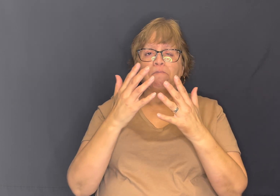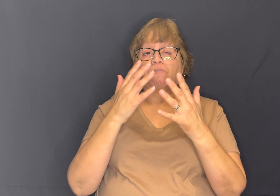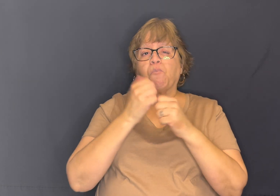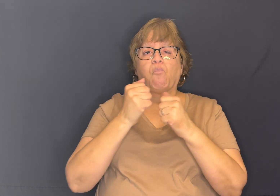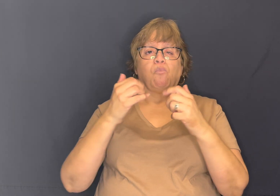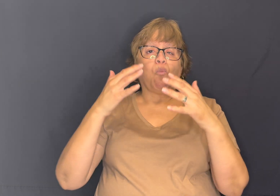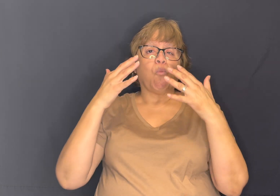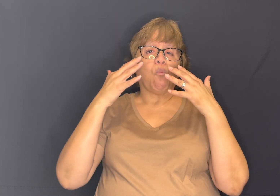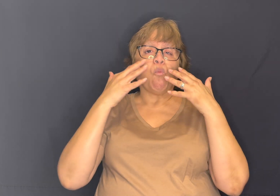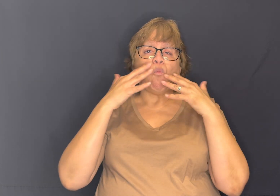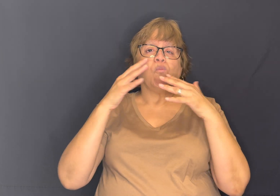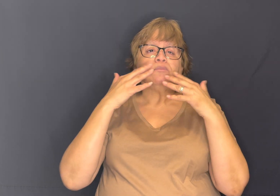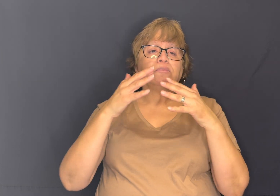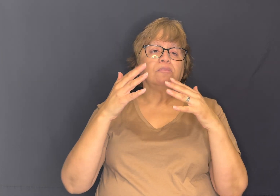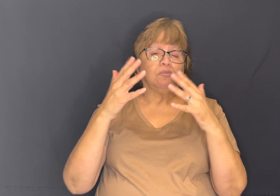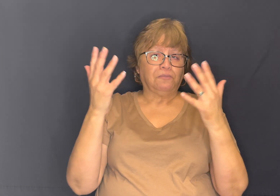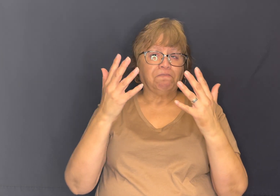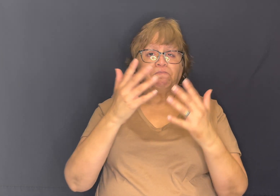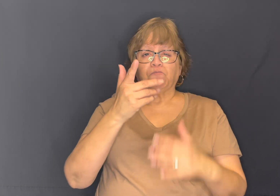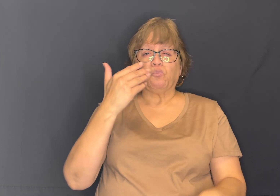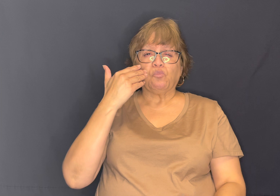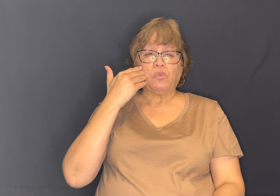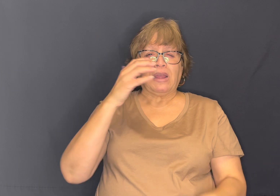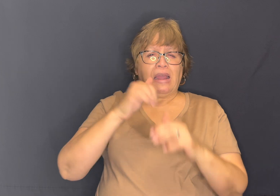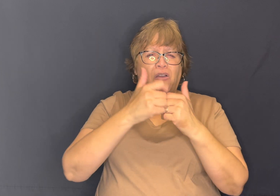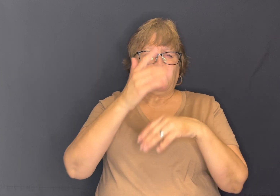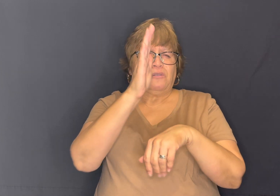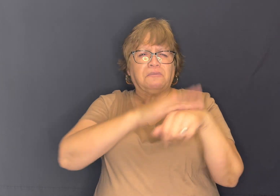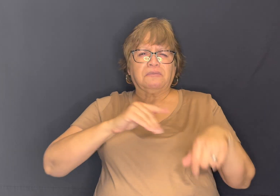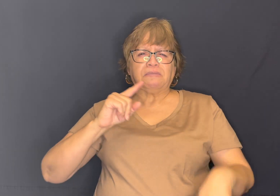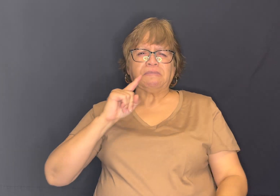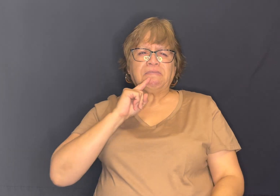Deaf individuals tend to be noisy.